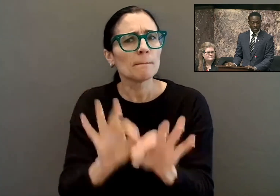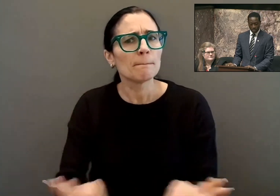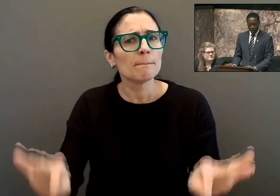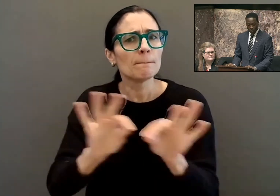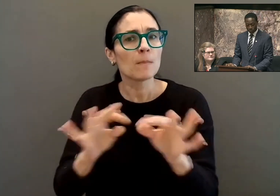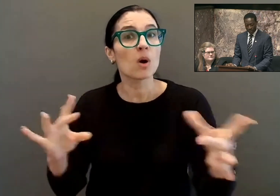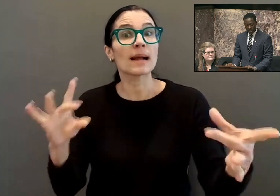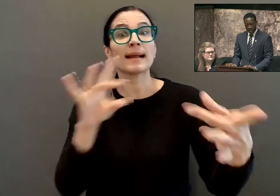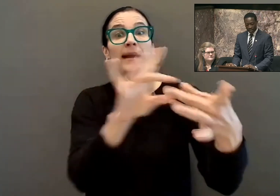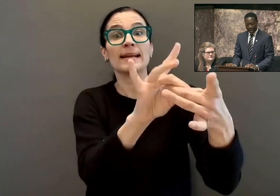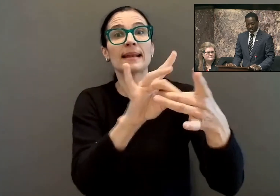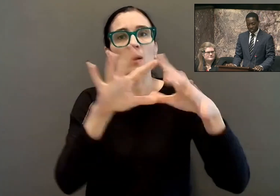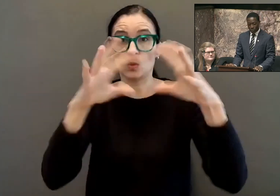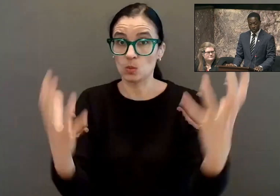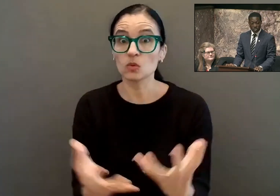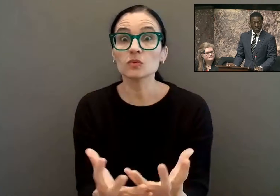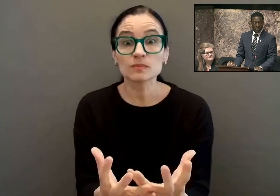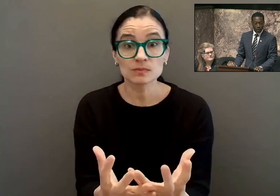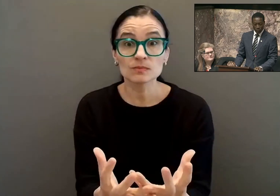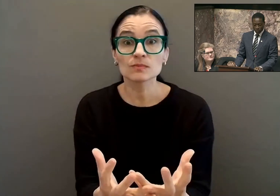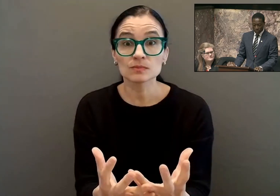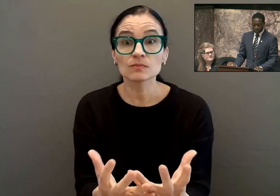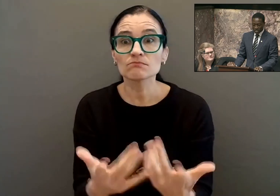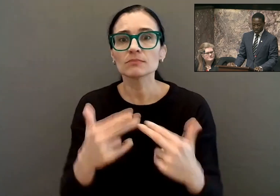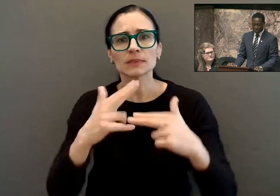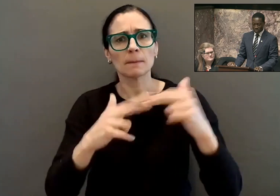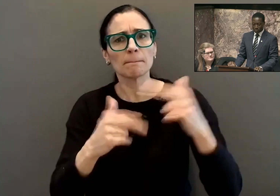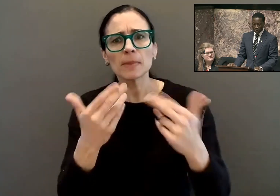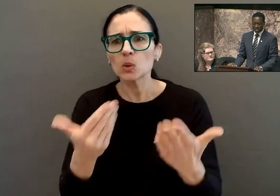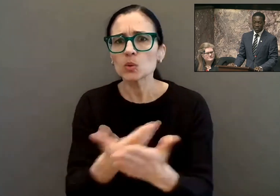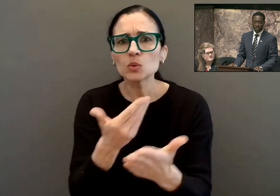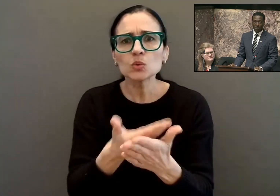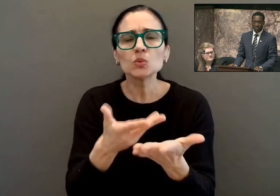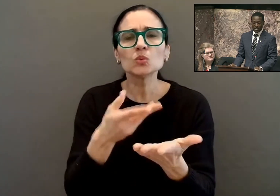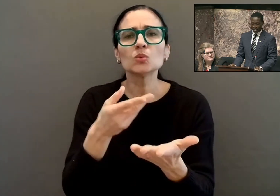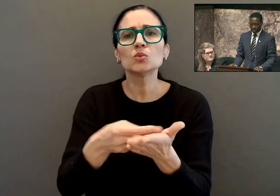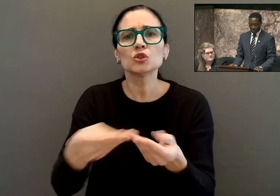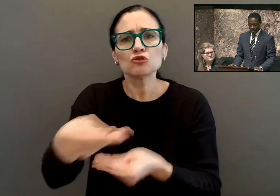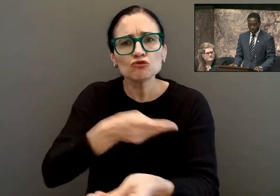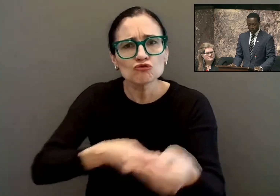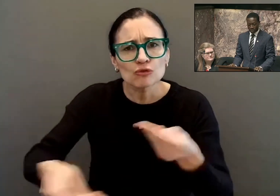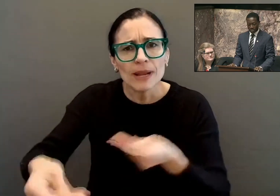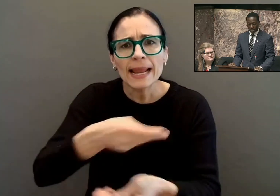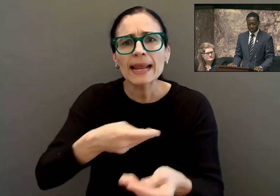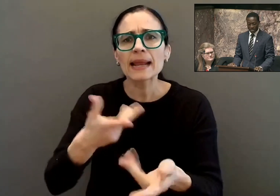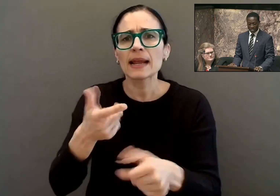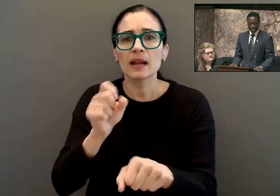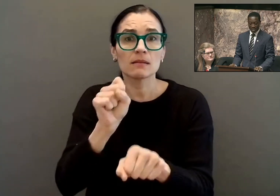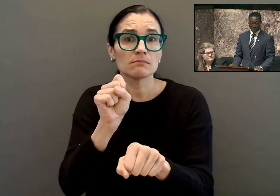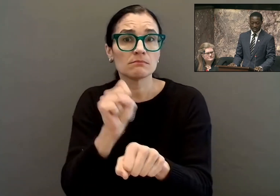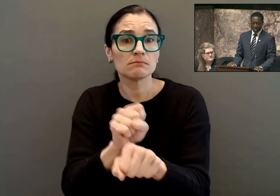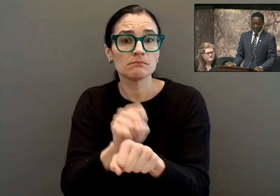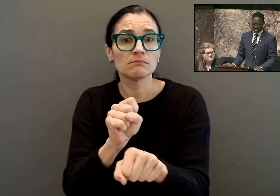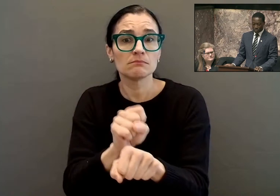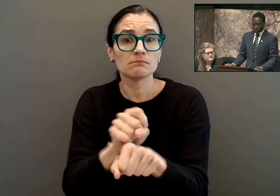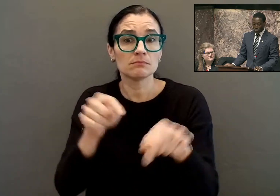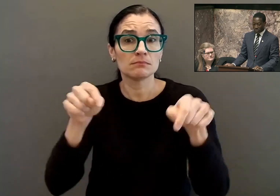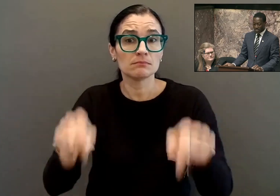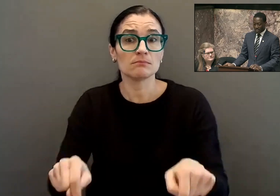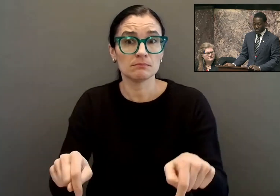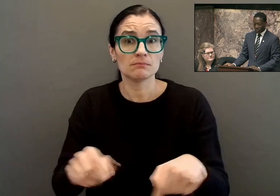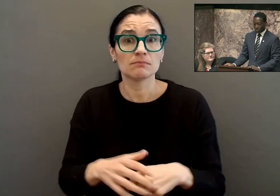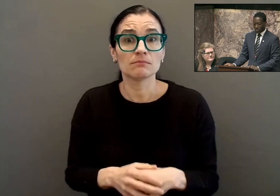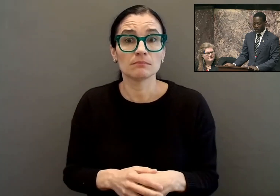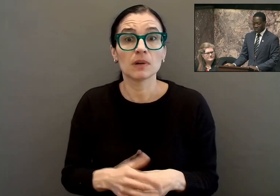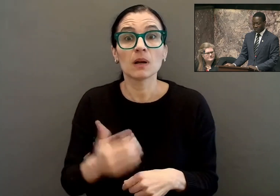jobs here at home. Canada's ports generate over $53 billion in economic output. In BC, the industrial